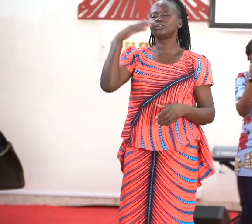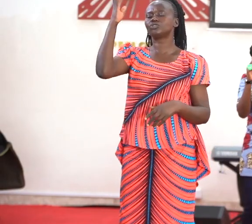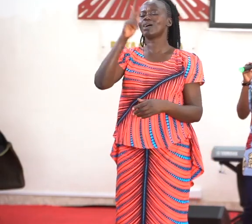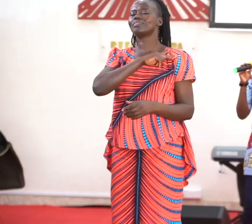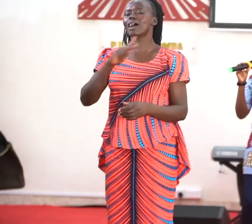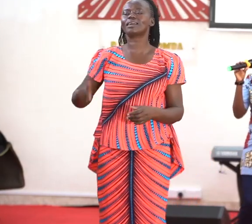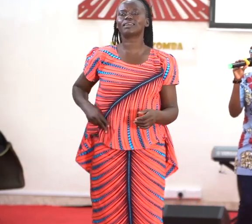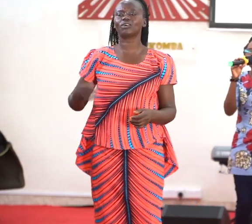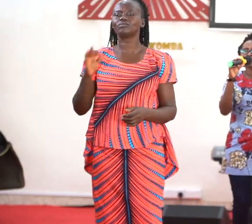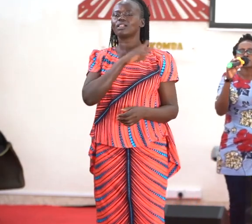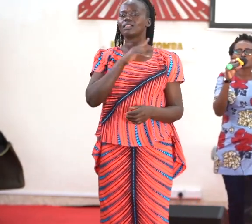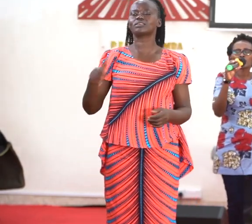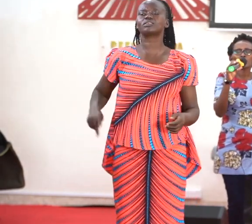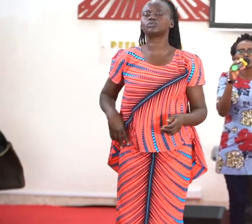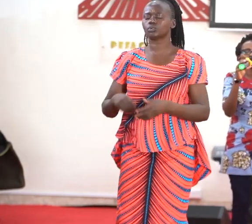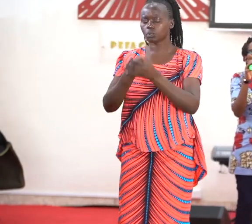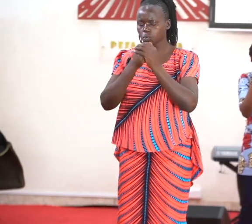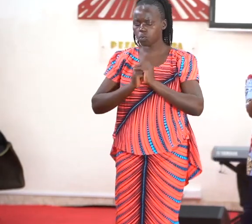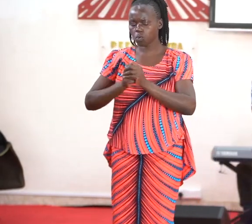Worship him, just bless him this morning.